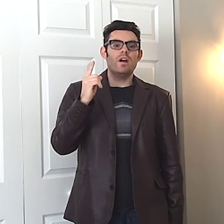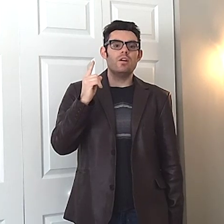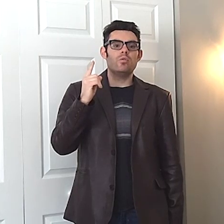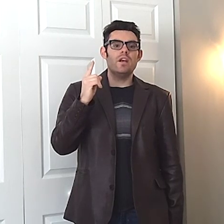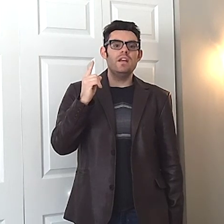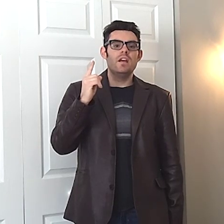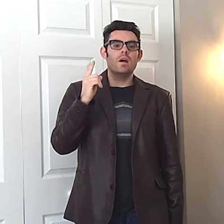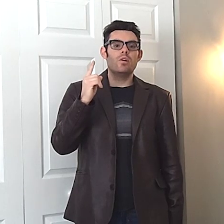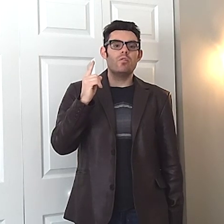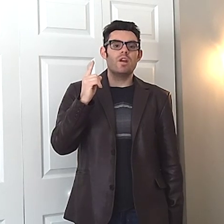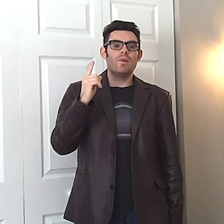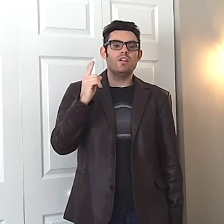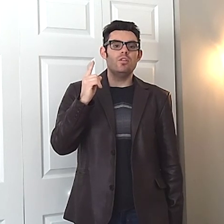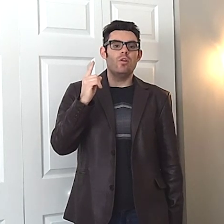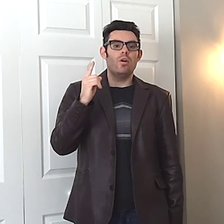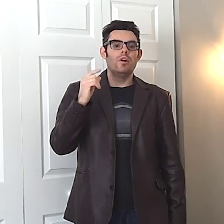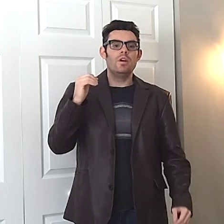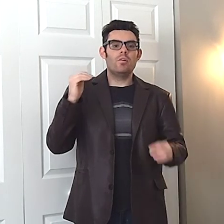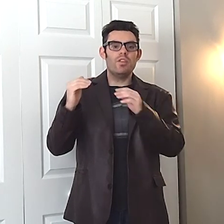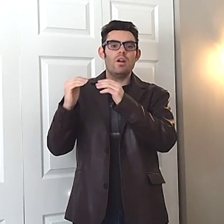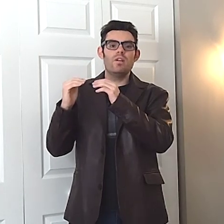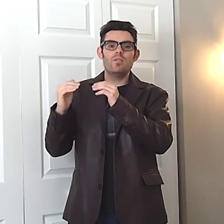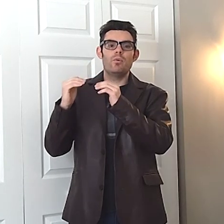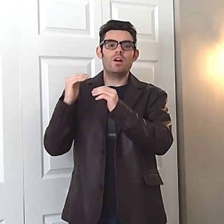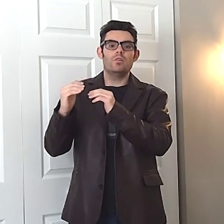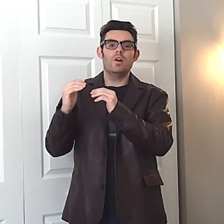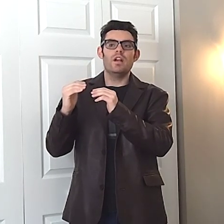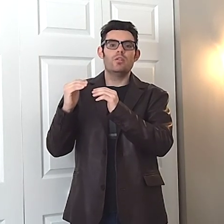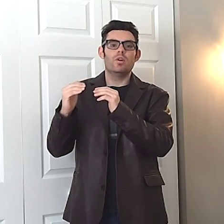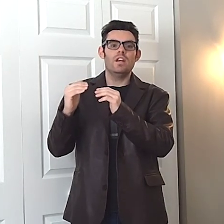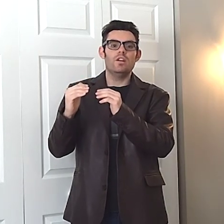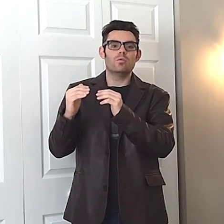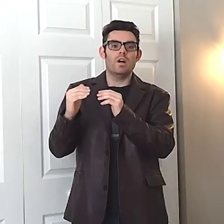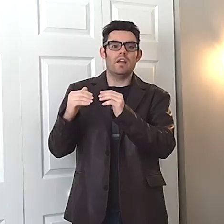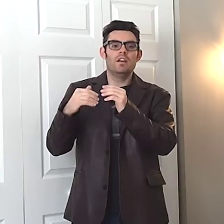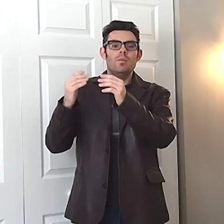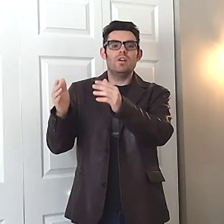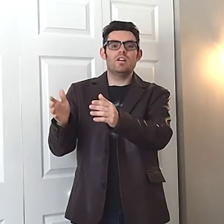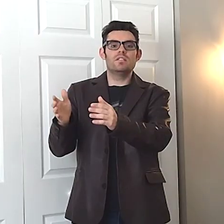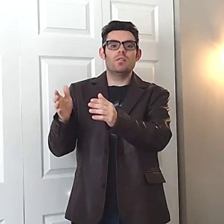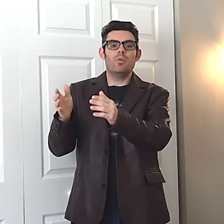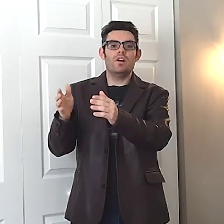of 20, and would I recommend it to you all? Well, I think I would give the book a 20 out of 20, and here's why. Because the book is